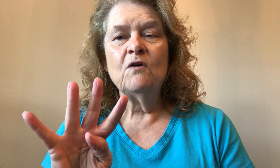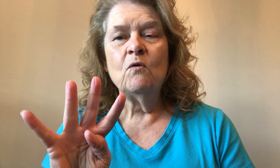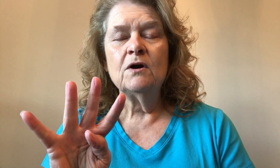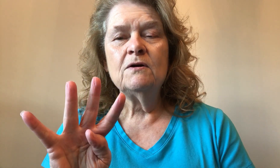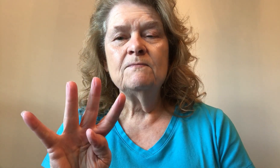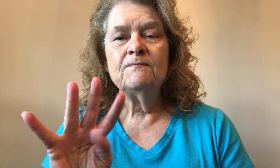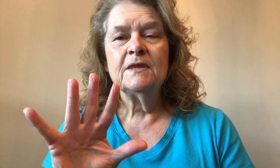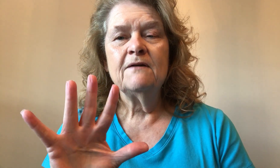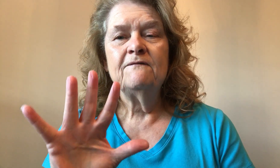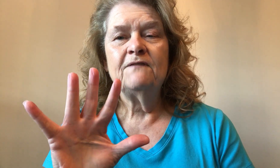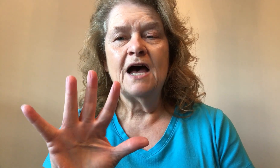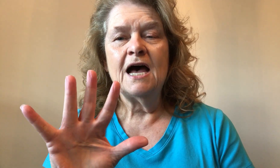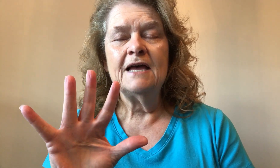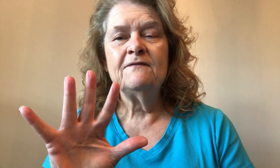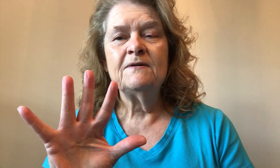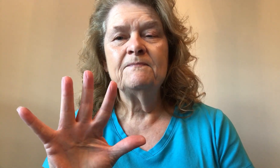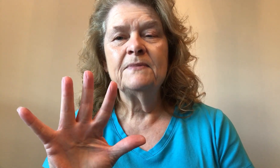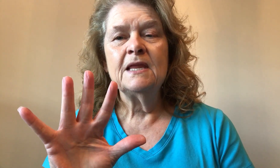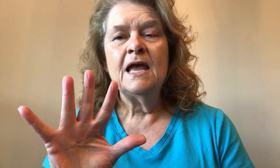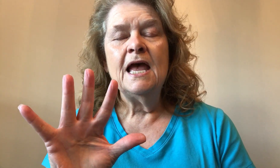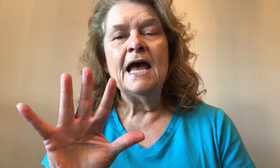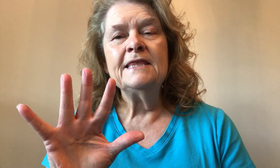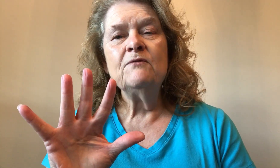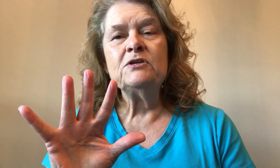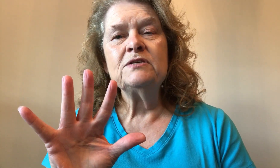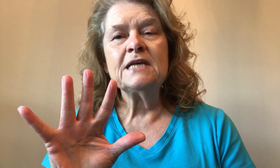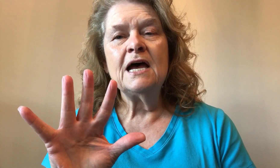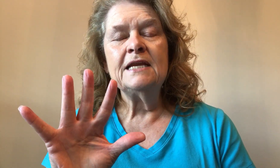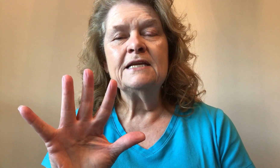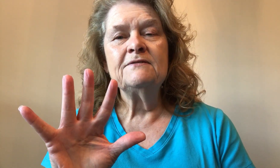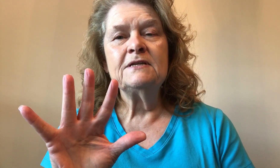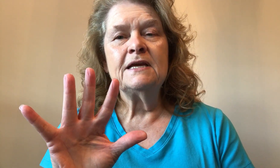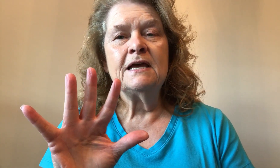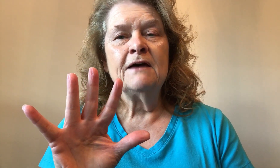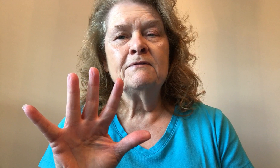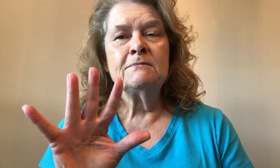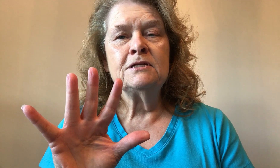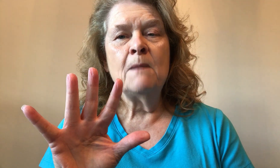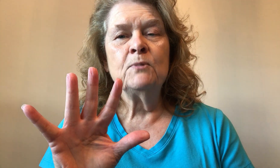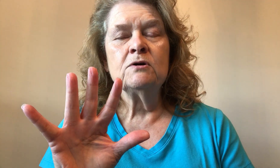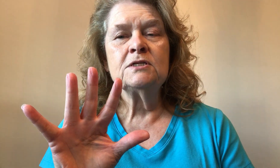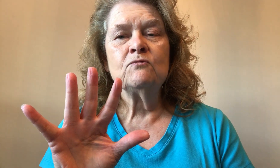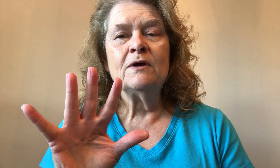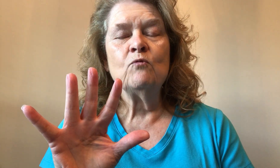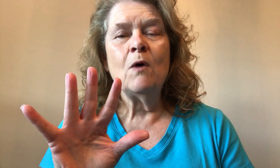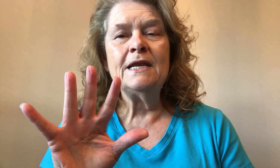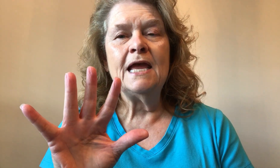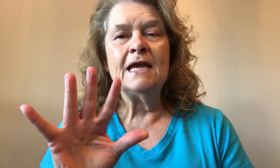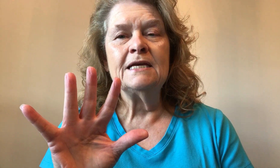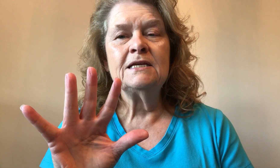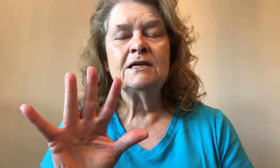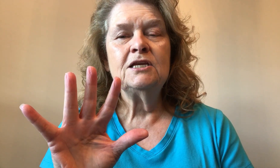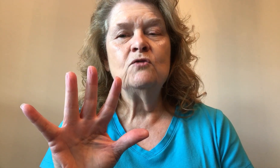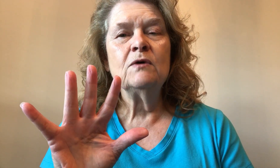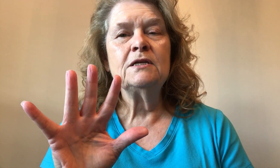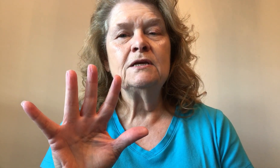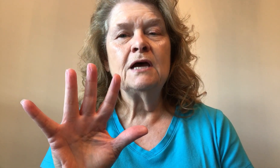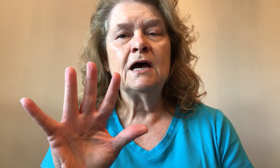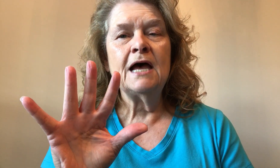4, 5. And then when you sign in numbers with one hand, you would have